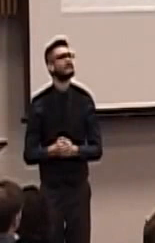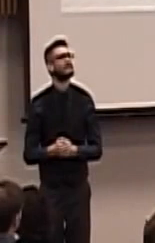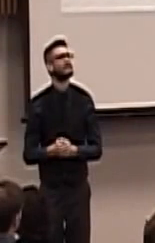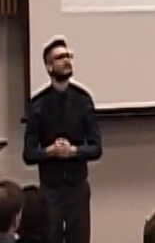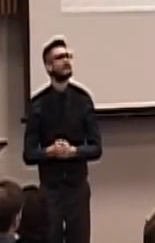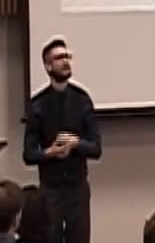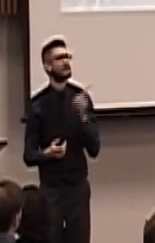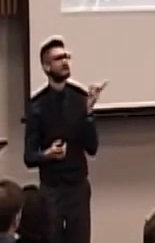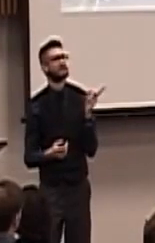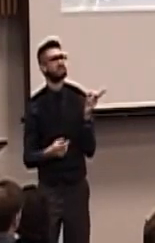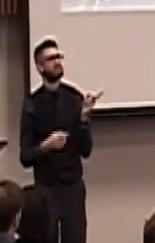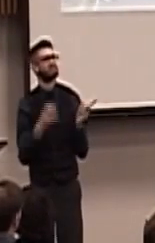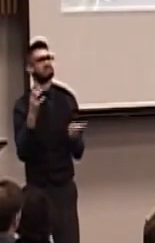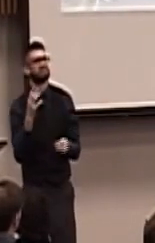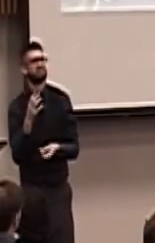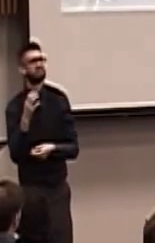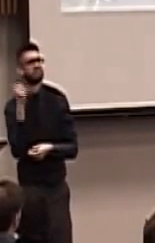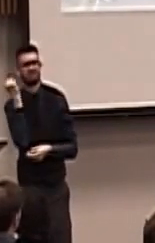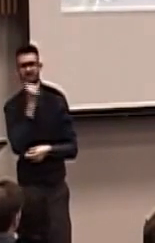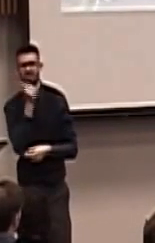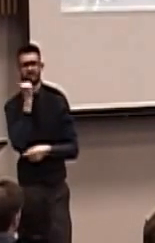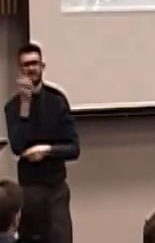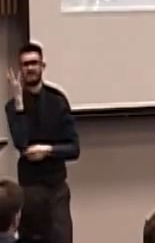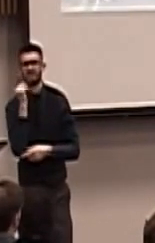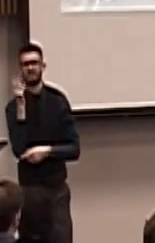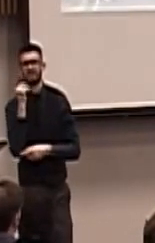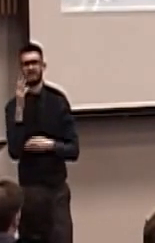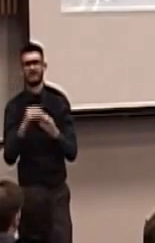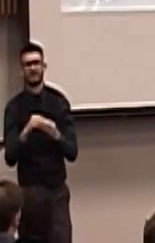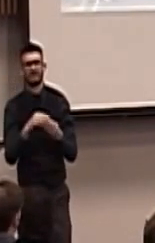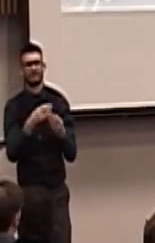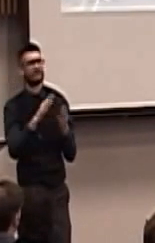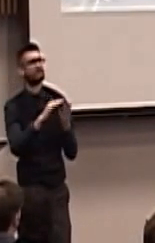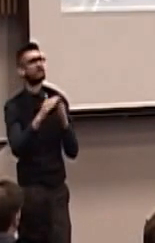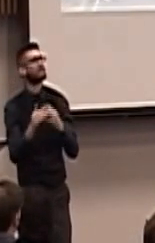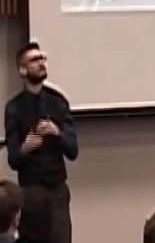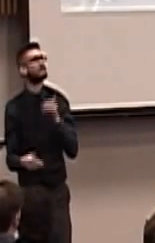real life in the village. Women,